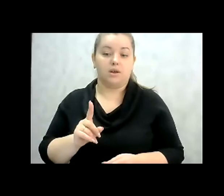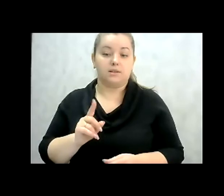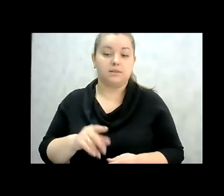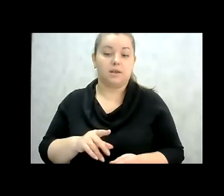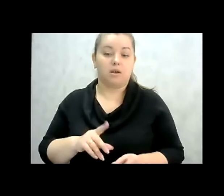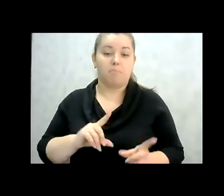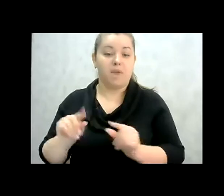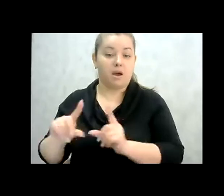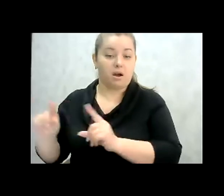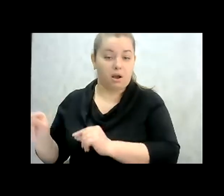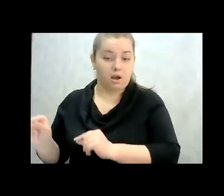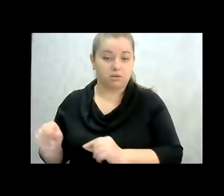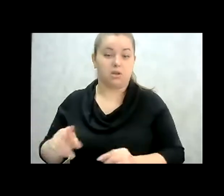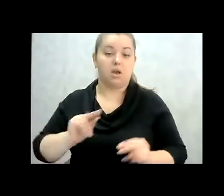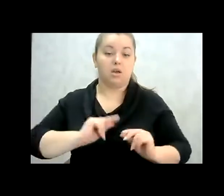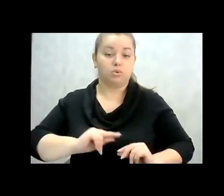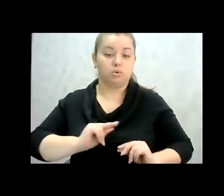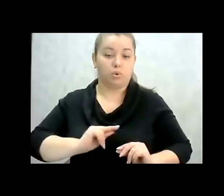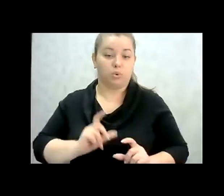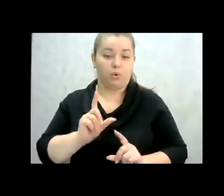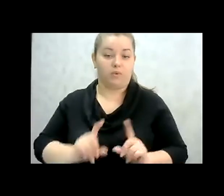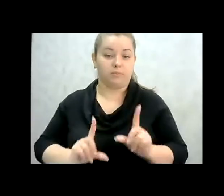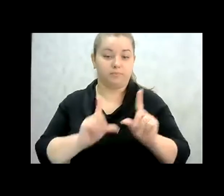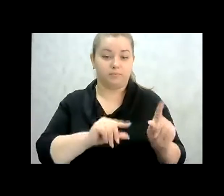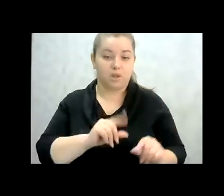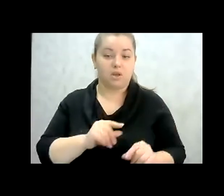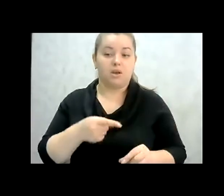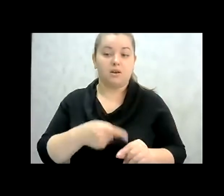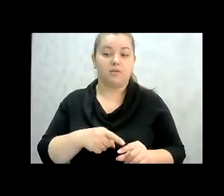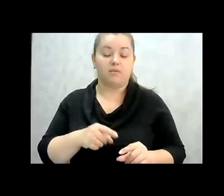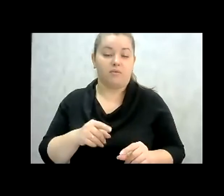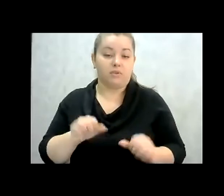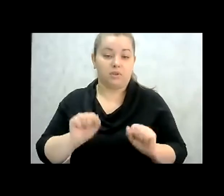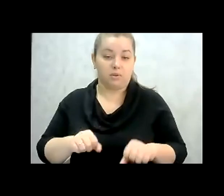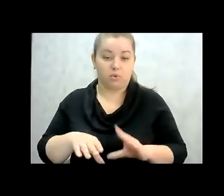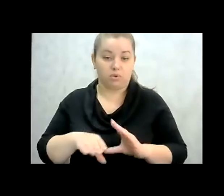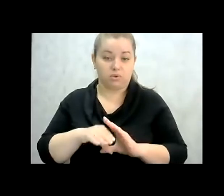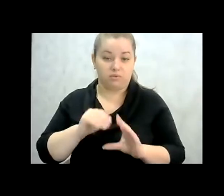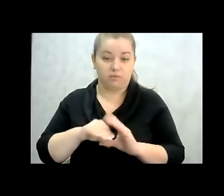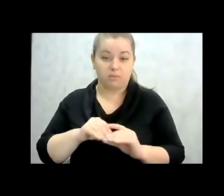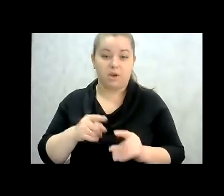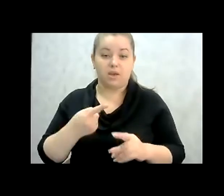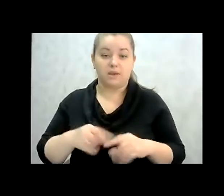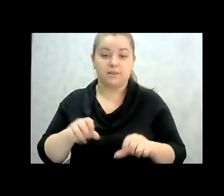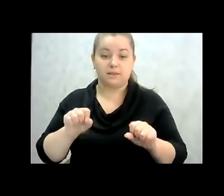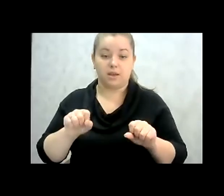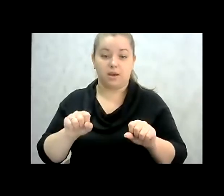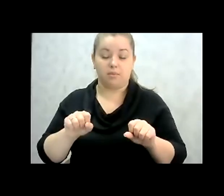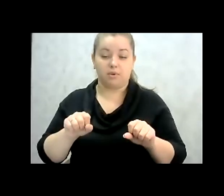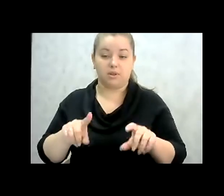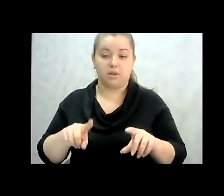problems of labor migrants and of other vulnerable are not only the issues of the electoral